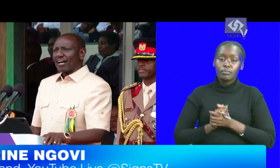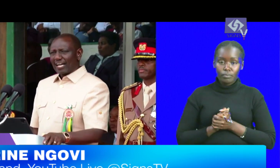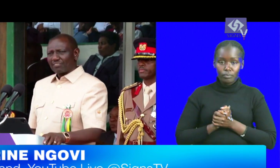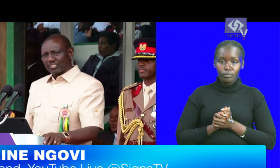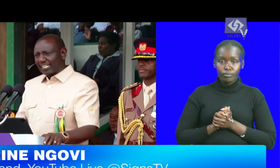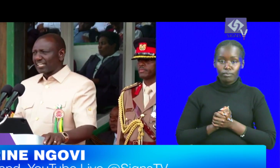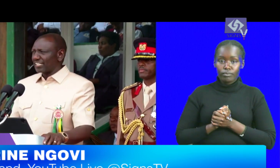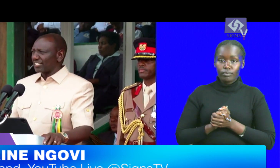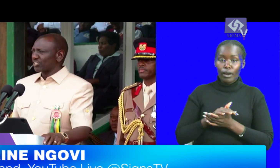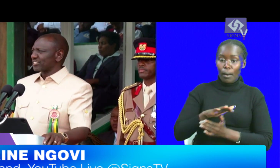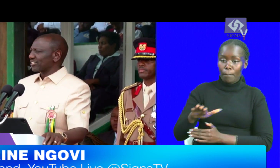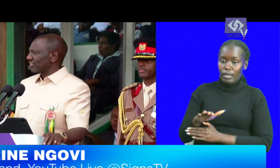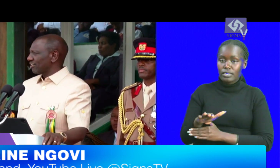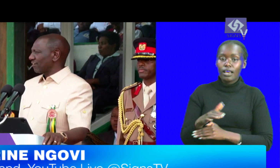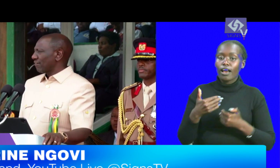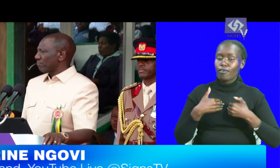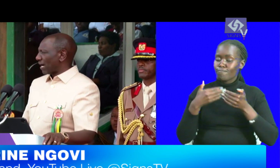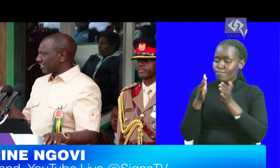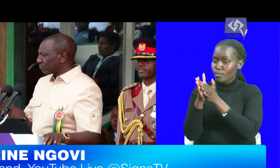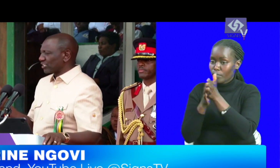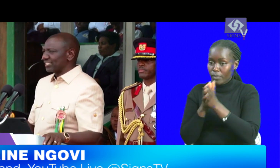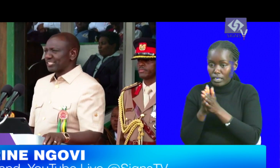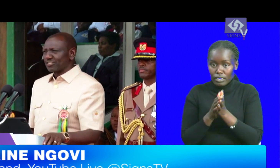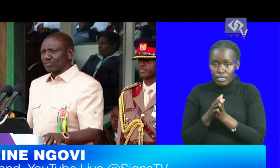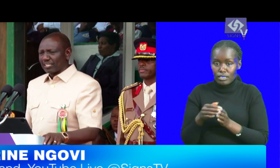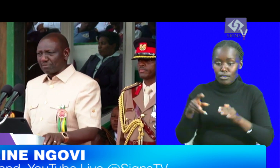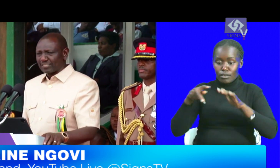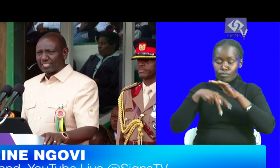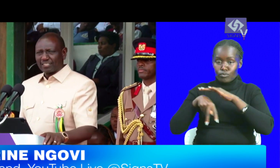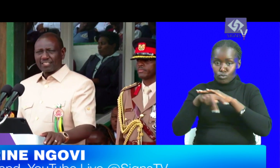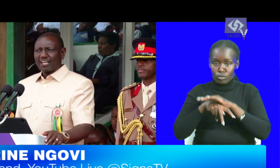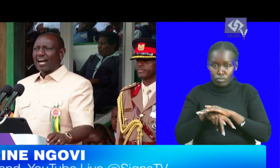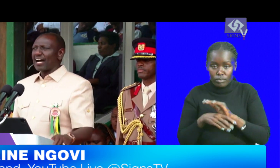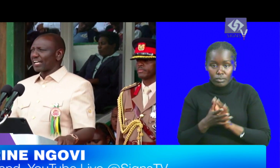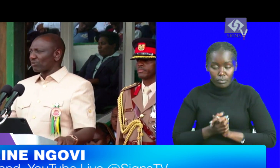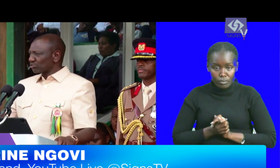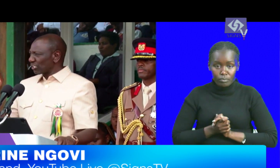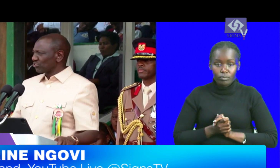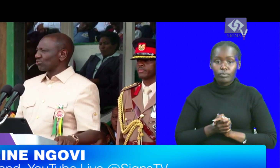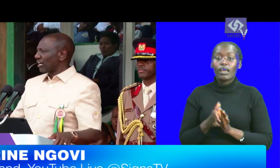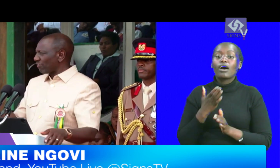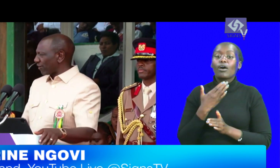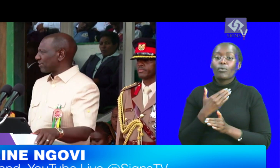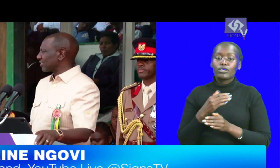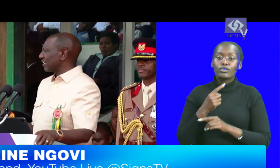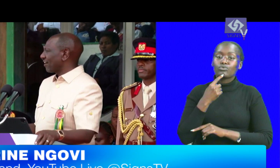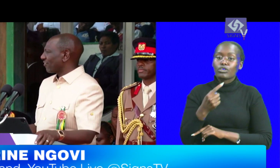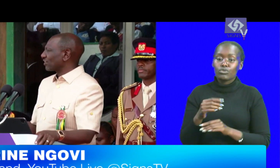I have taken a keen interest. My deputy is seized with that matter, and I want to assure our farmers that